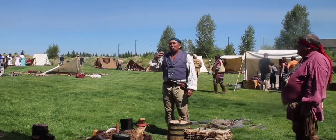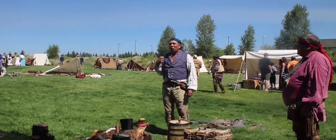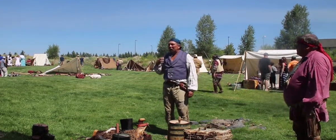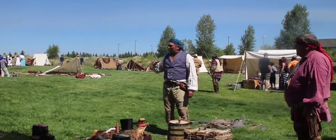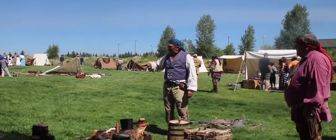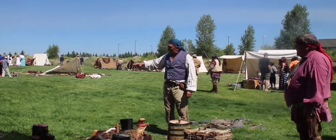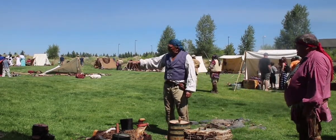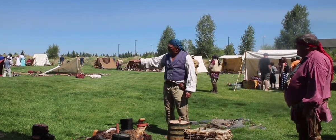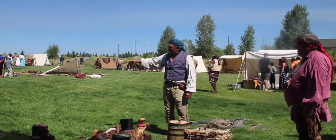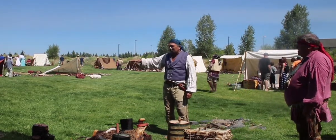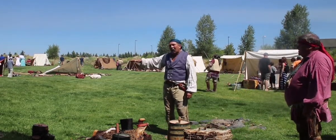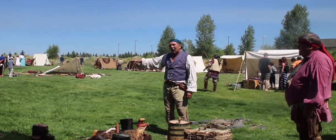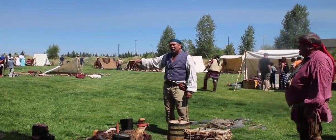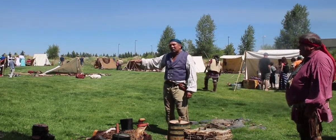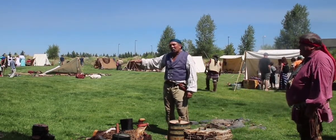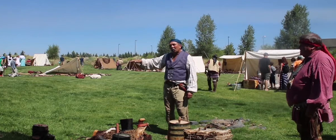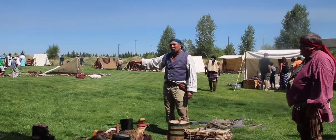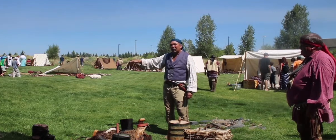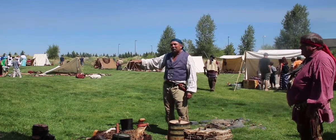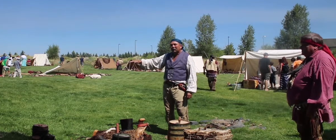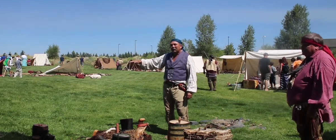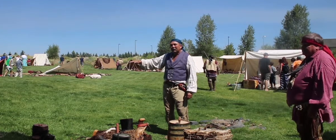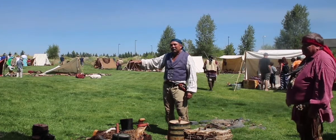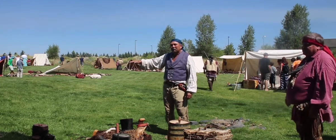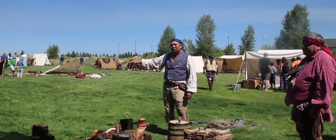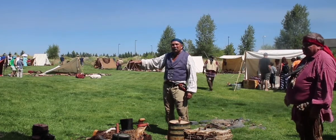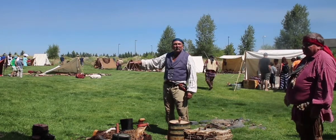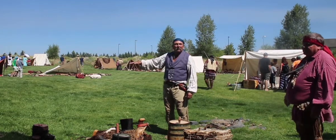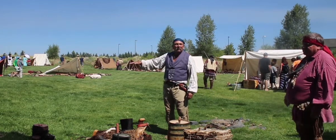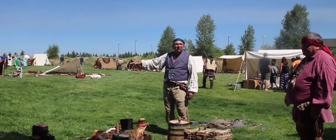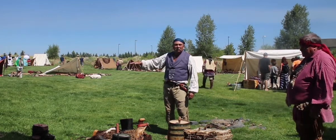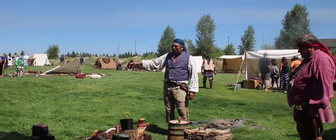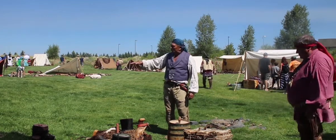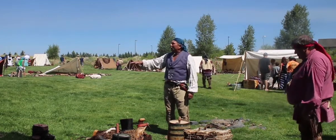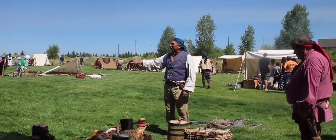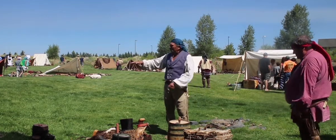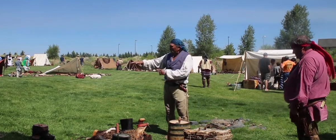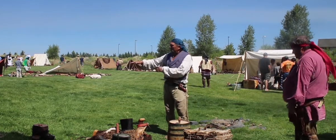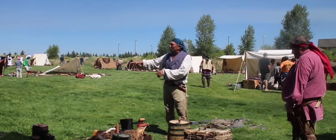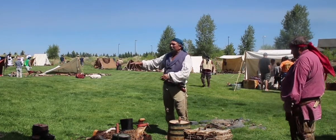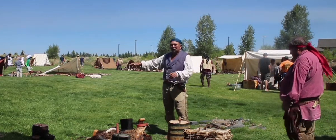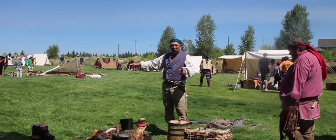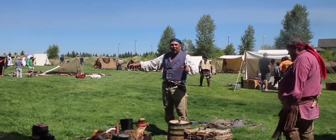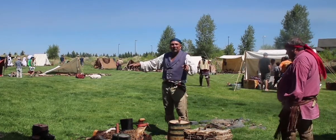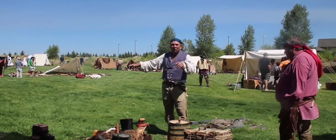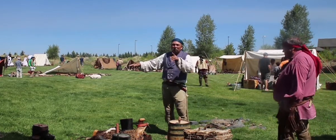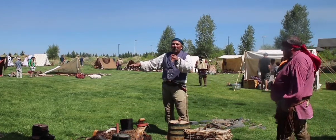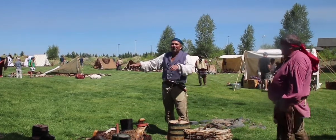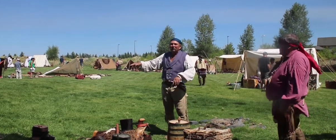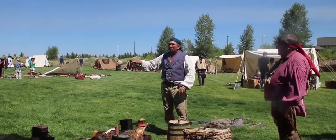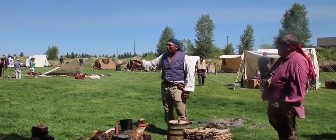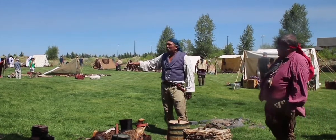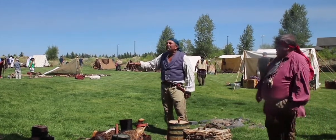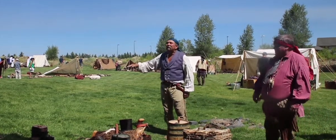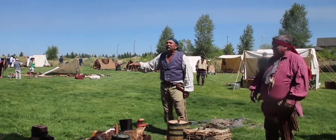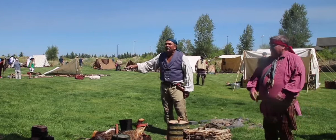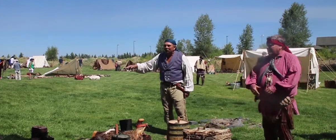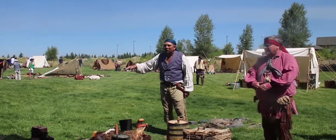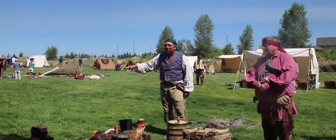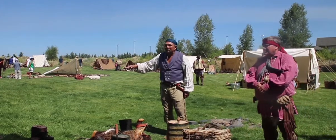woman, and I showed size, what would that be? Child. Right, girl, a child, you're right. But it would be a female.